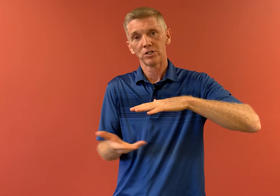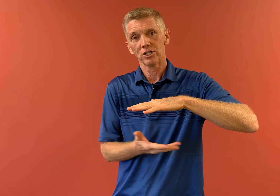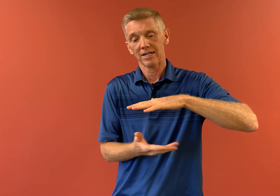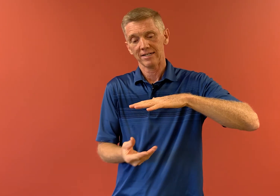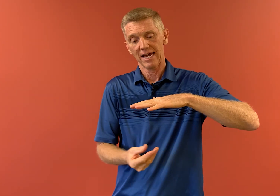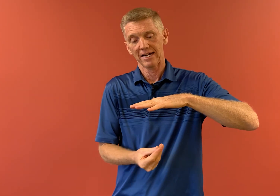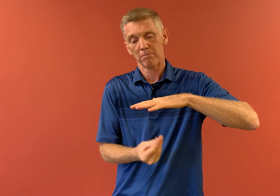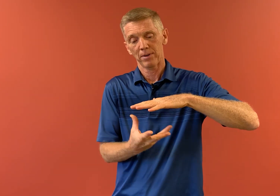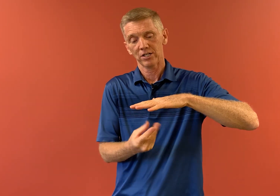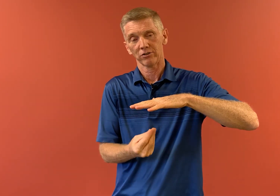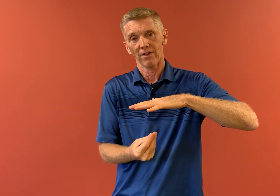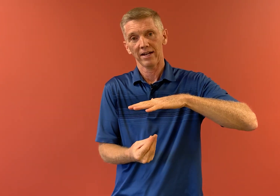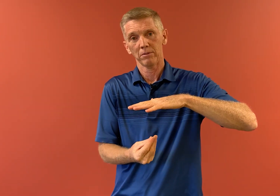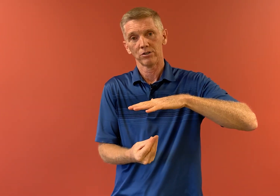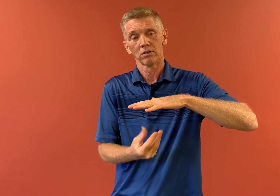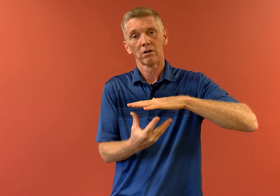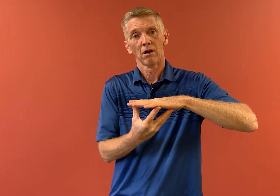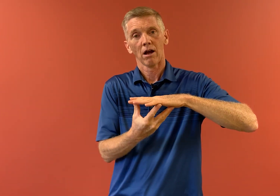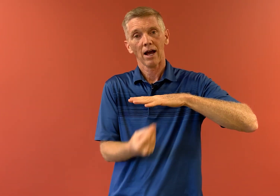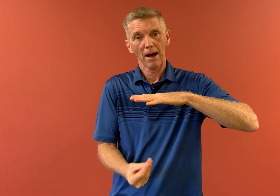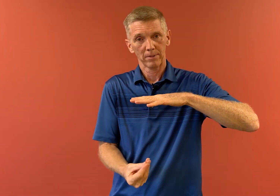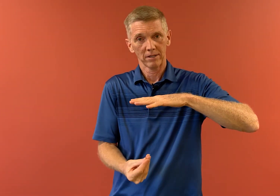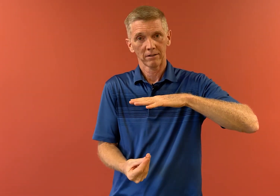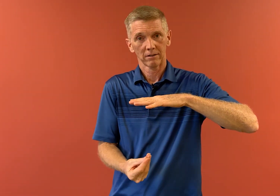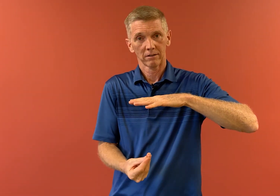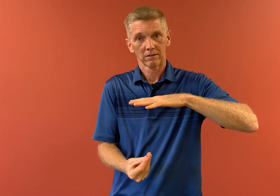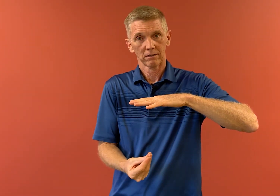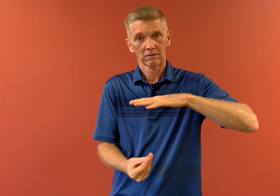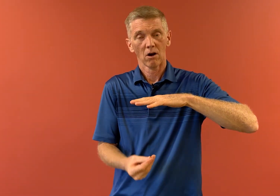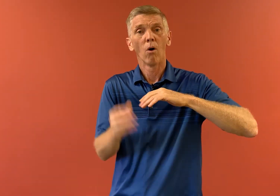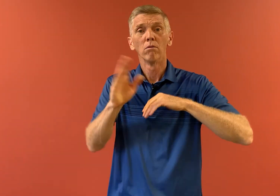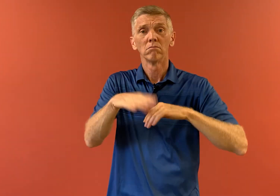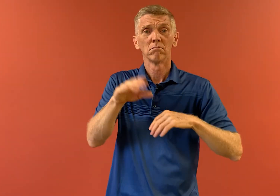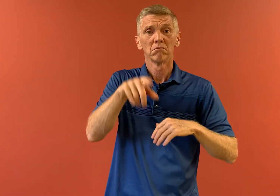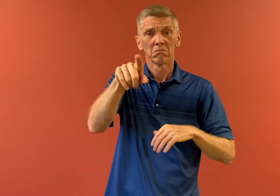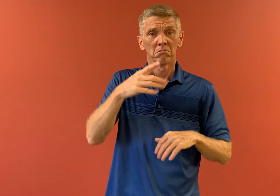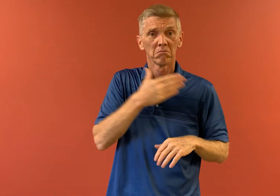machine taking a picture of that image. Copy. Oh,